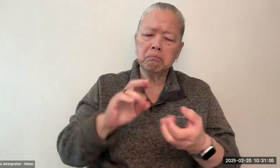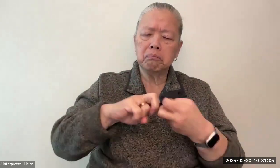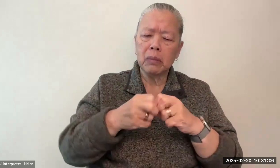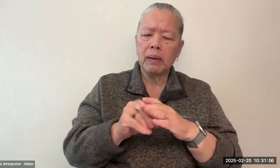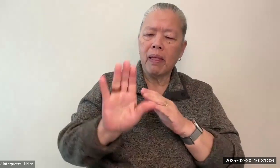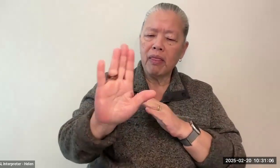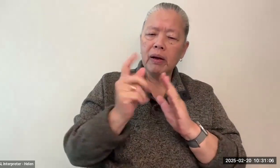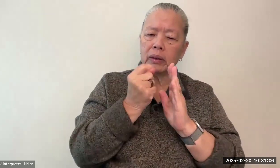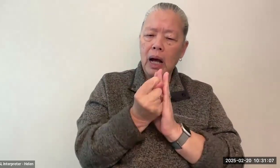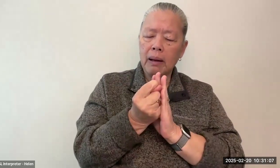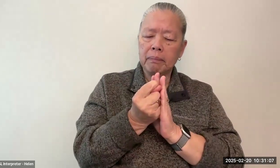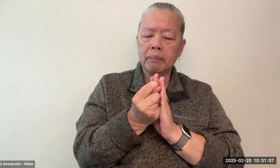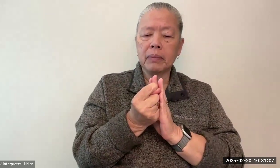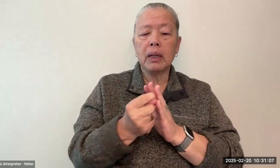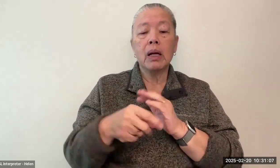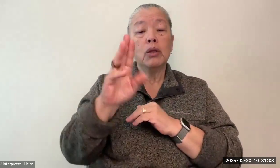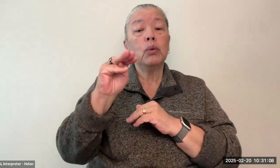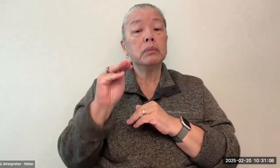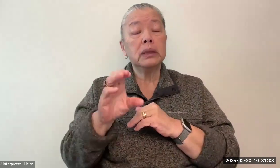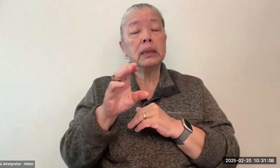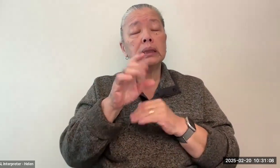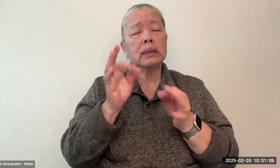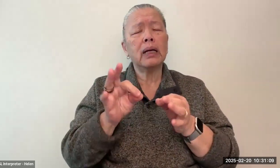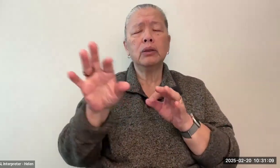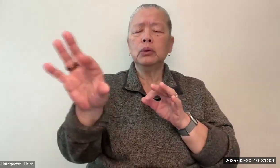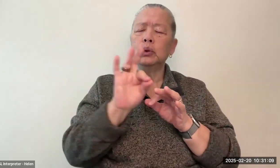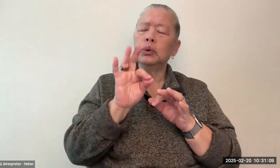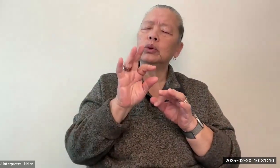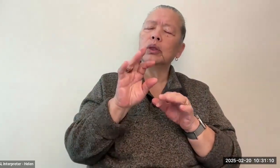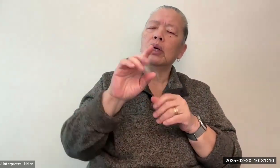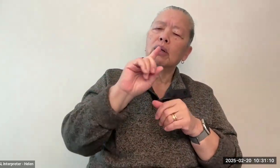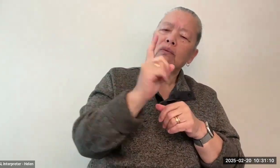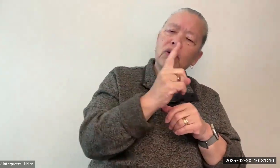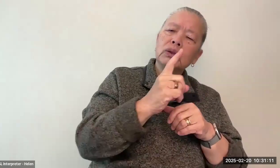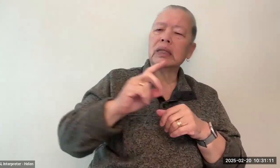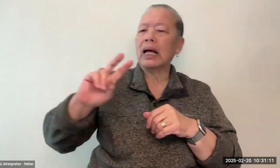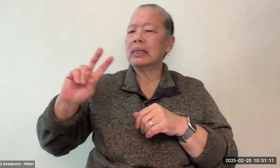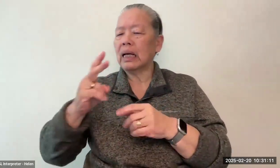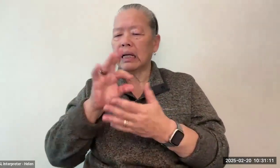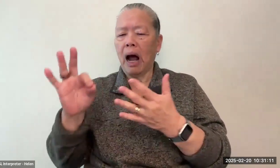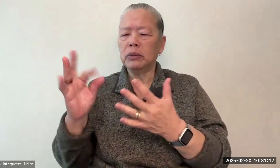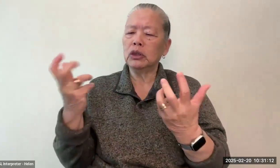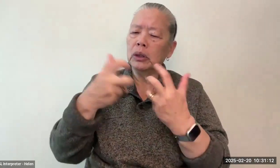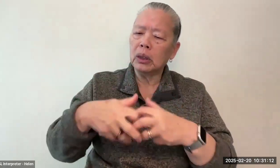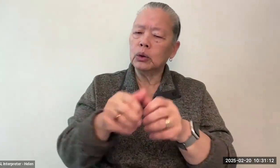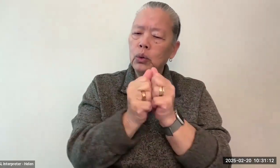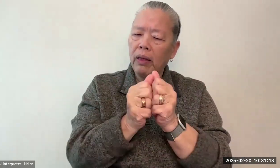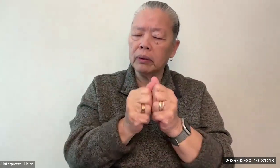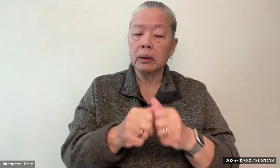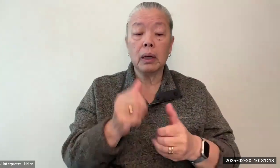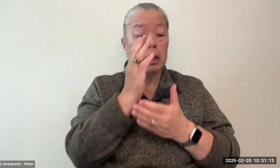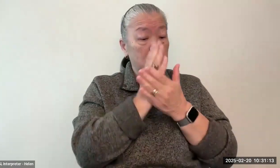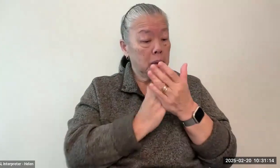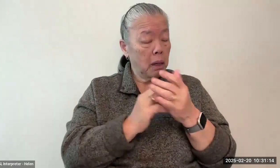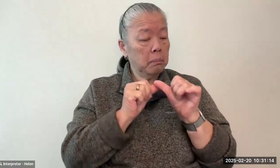UMC went with a combination of the first and second options. Some churches became fully autonomous, others stayed in the present